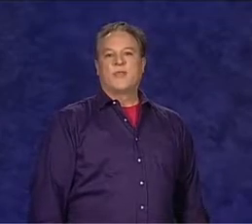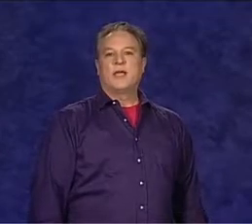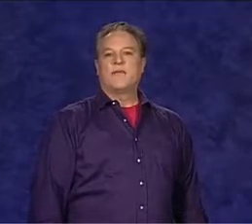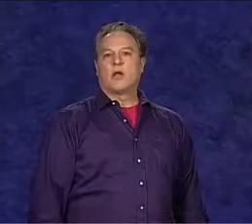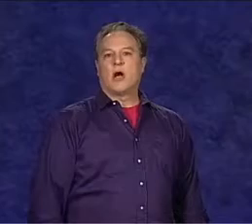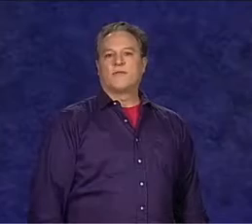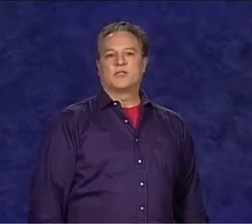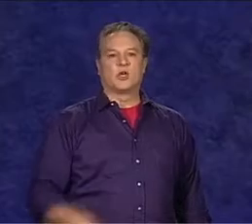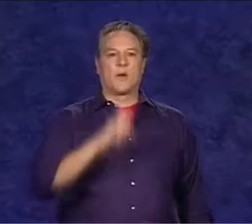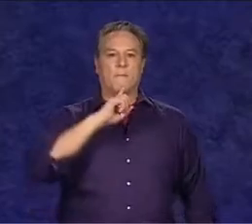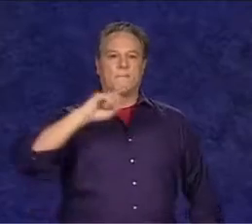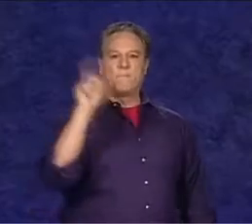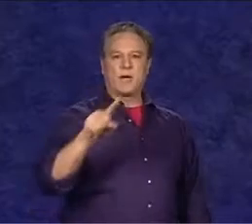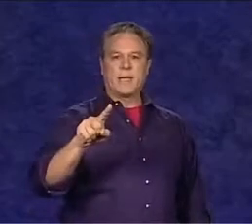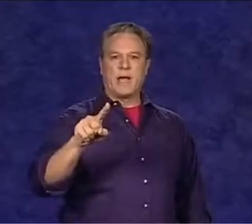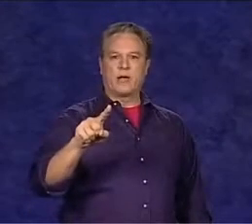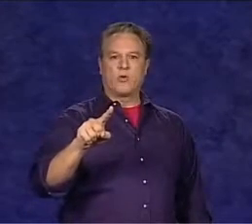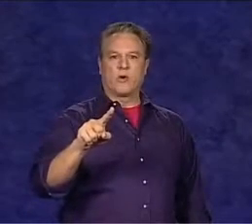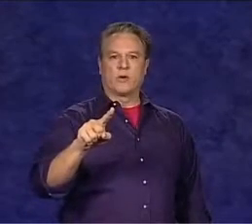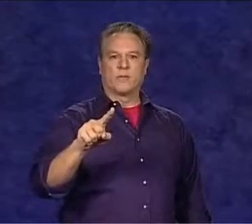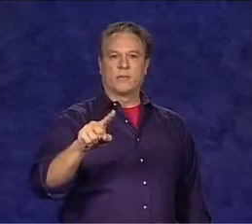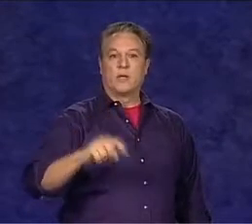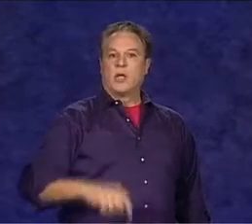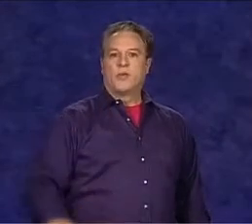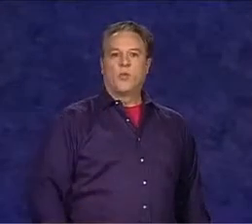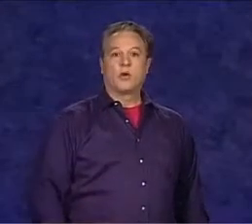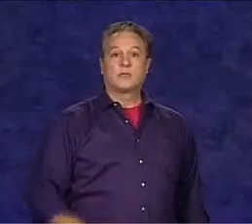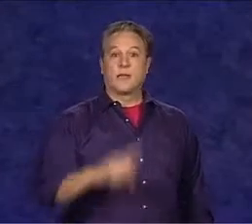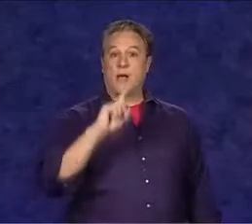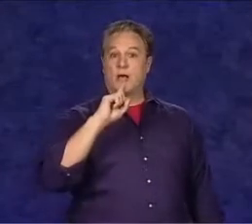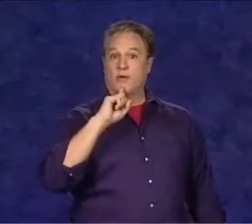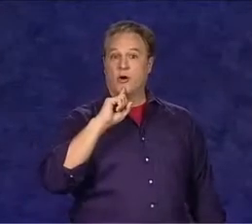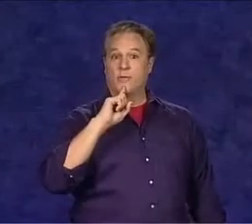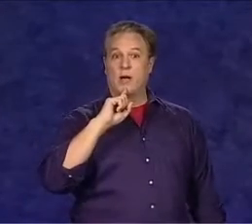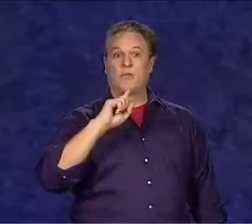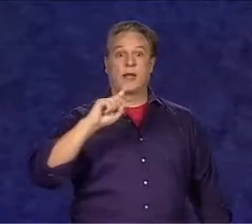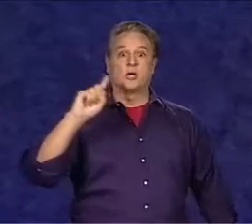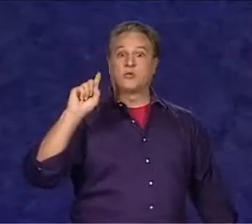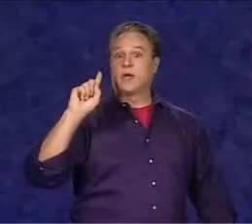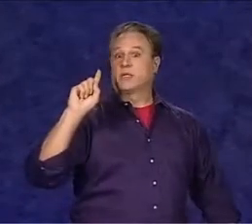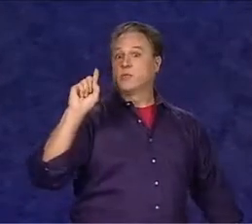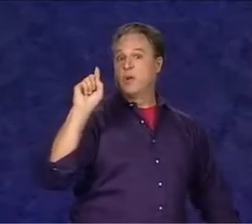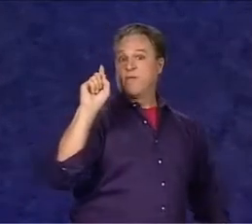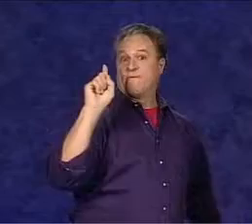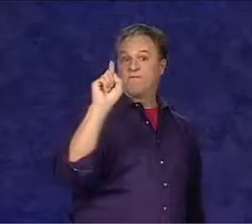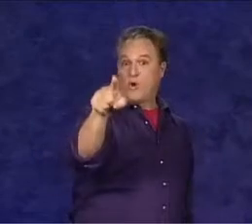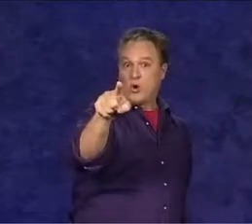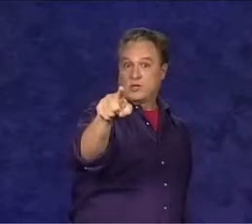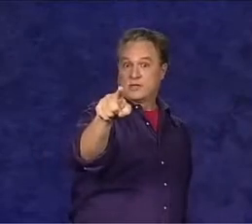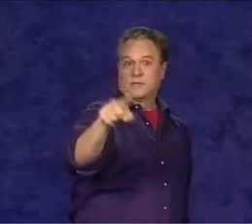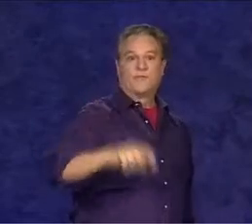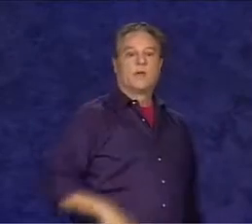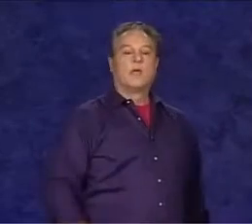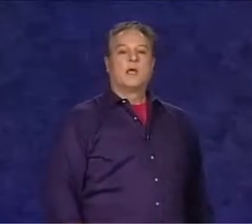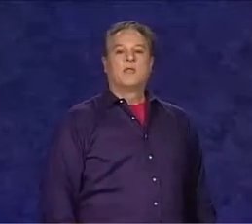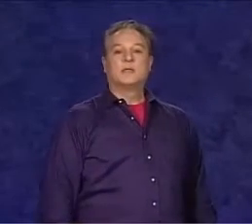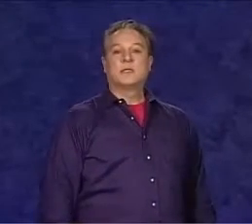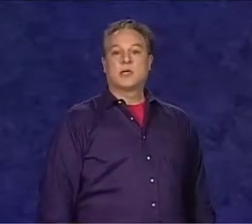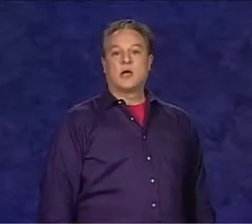Think of an officer barking out an order. The words come out of her mouth and are directed with force. This is also